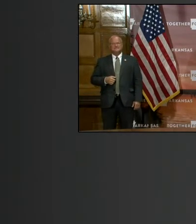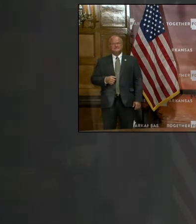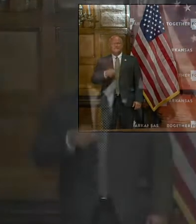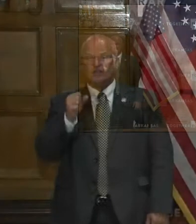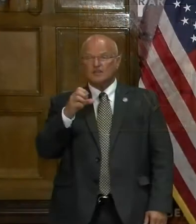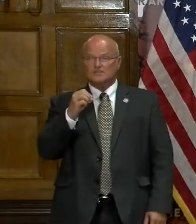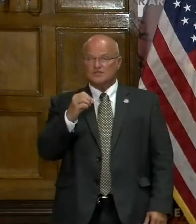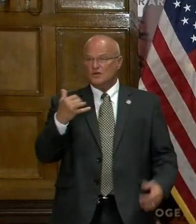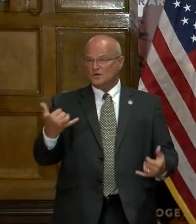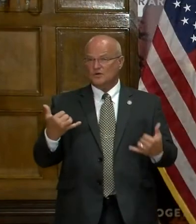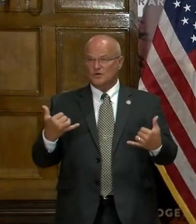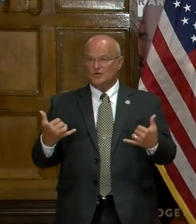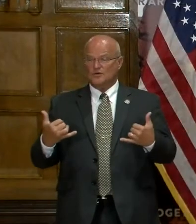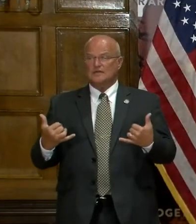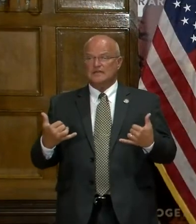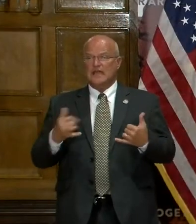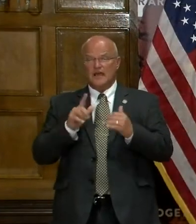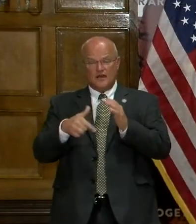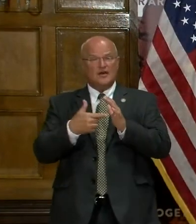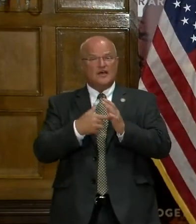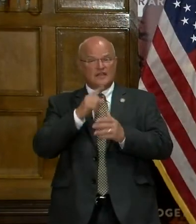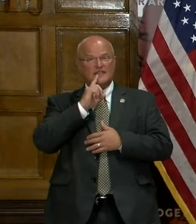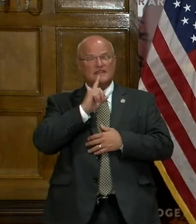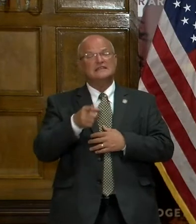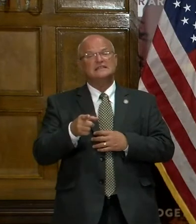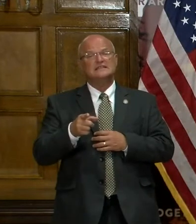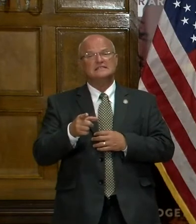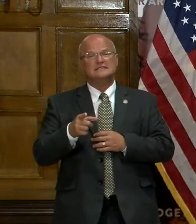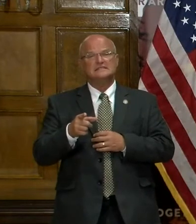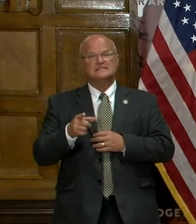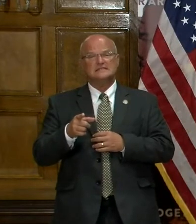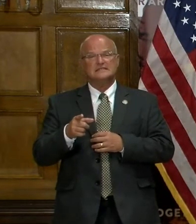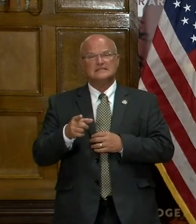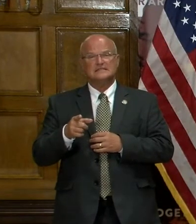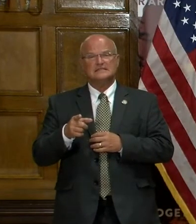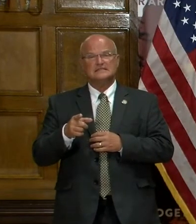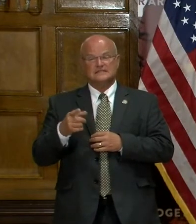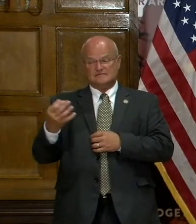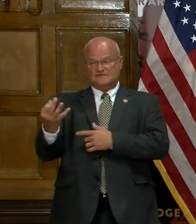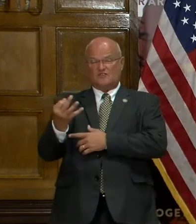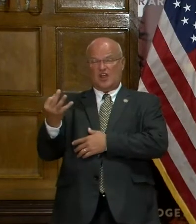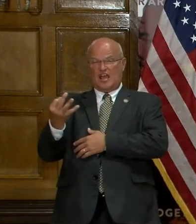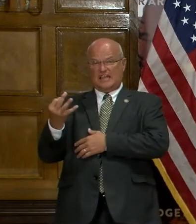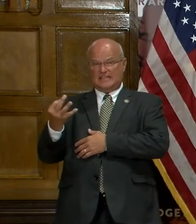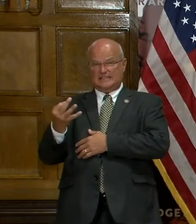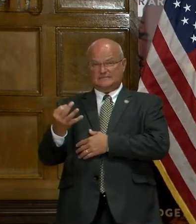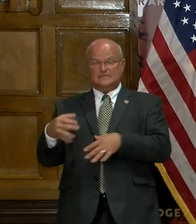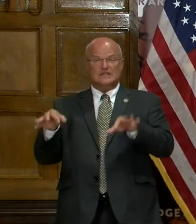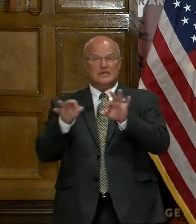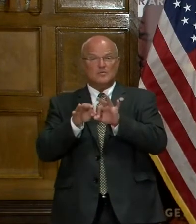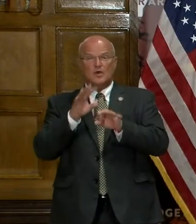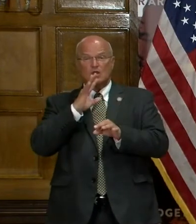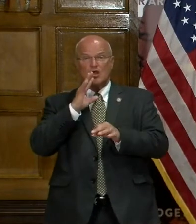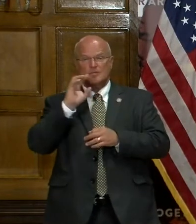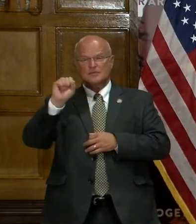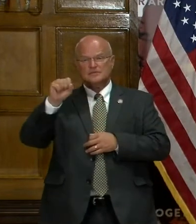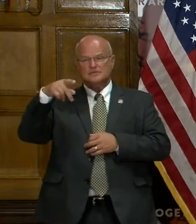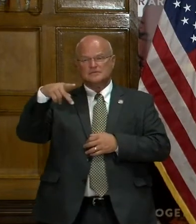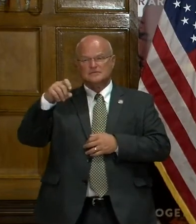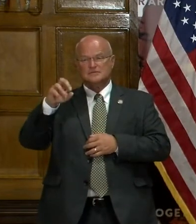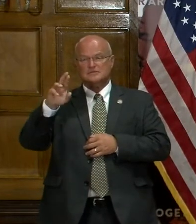And so with that, this is a Friday, so it's important to talk about